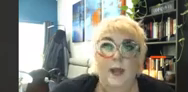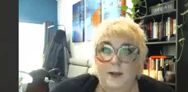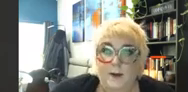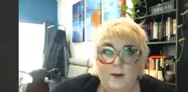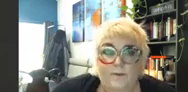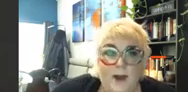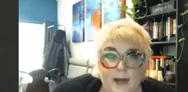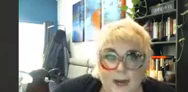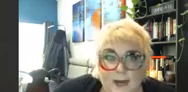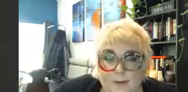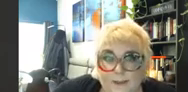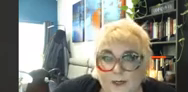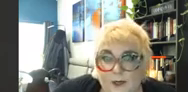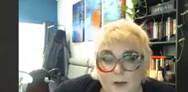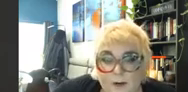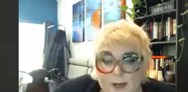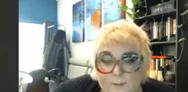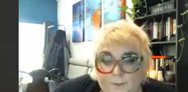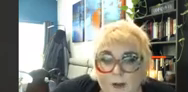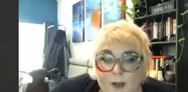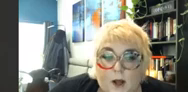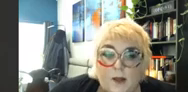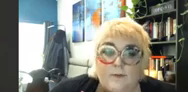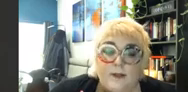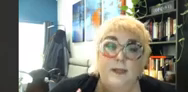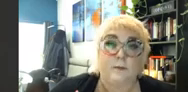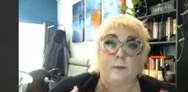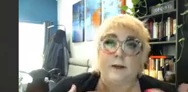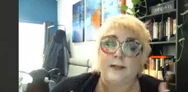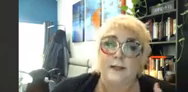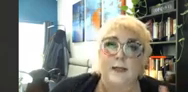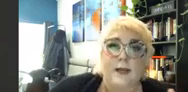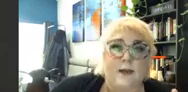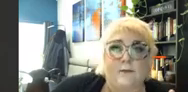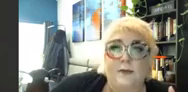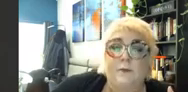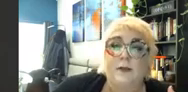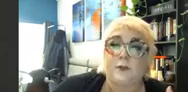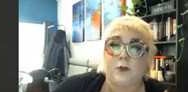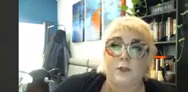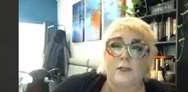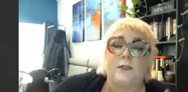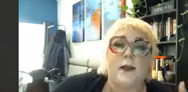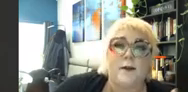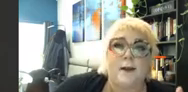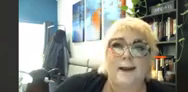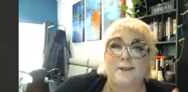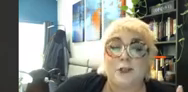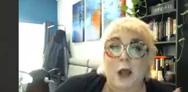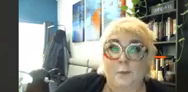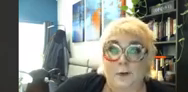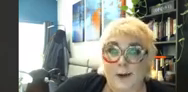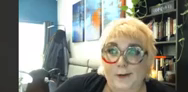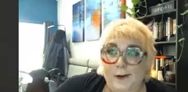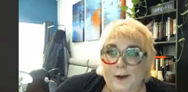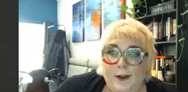plan for 988 coming to your community a lot of the things that were built into that give people instructions on how 988